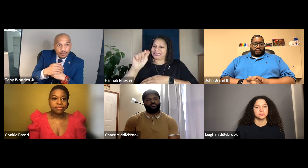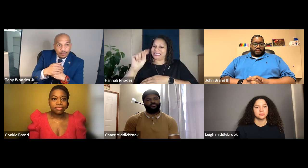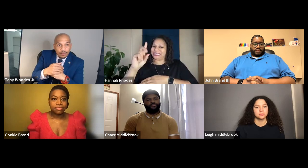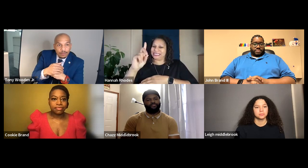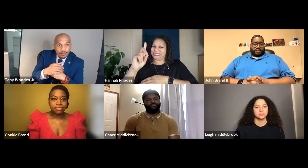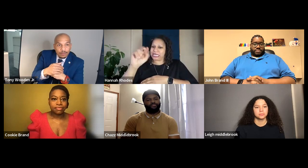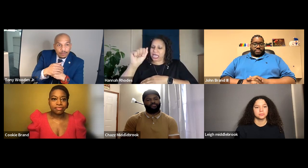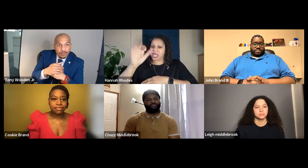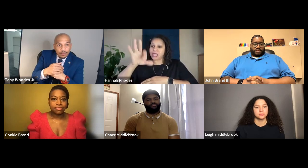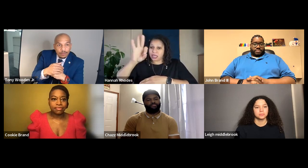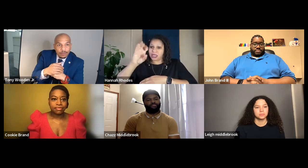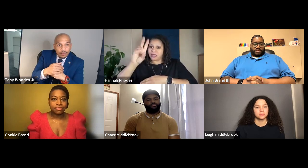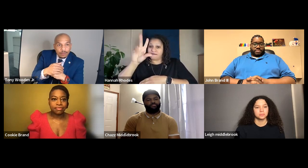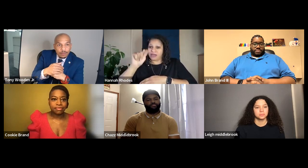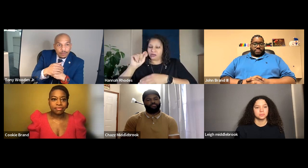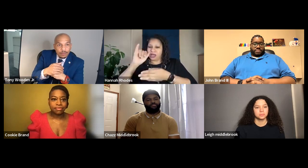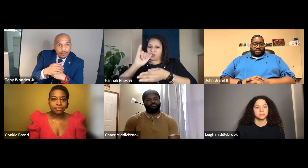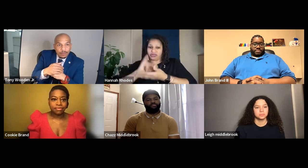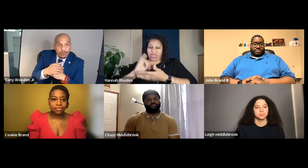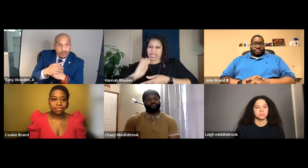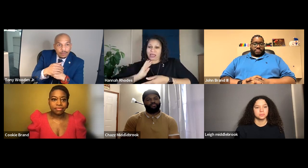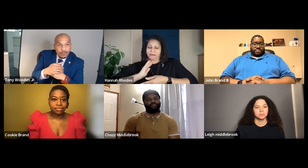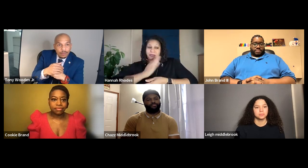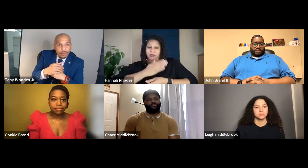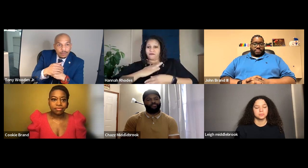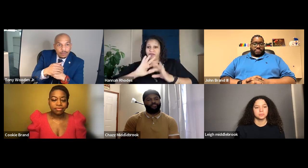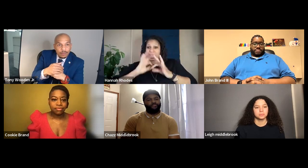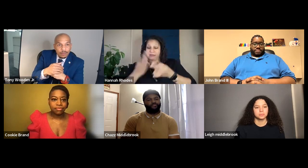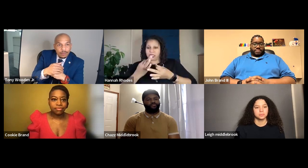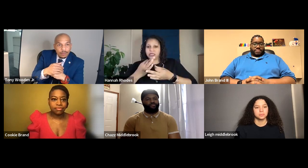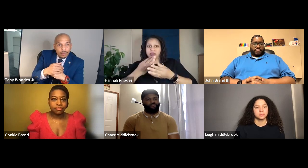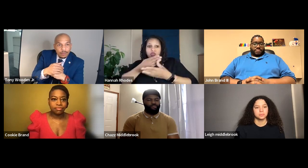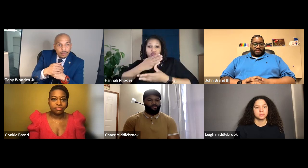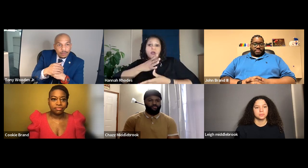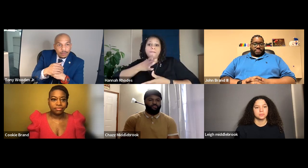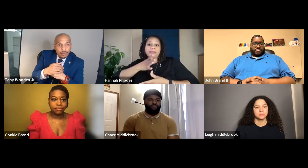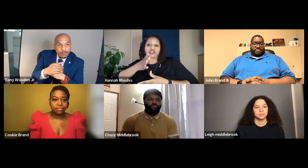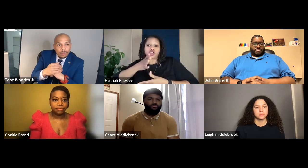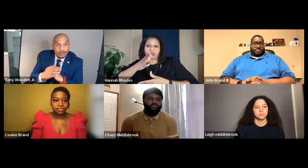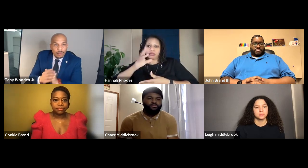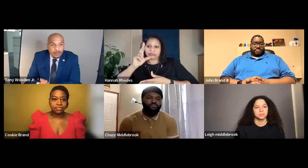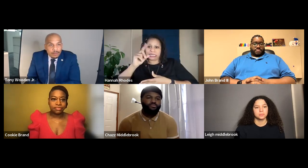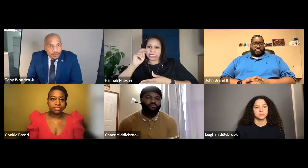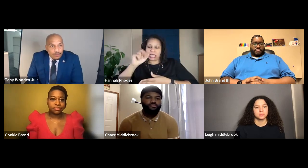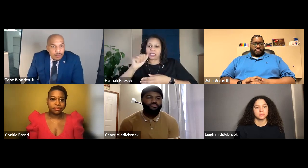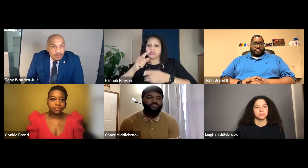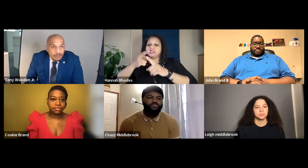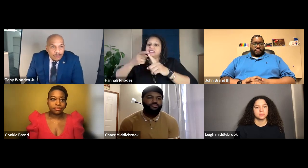Joan White will also be, did a DNA test and found out that our family, the